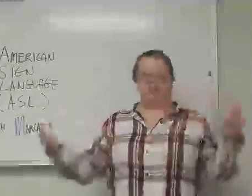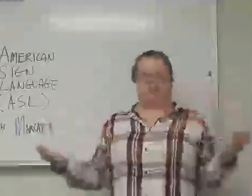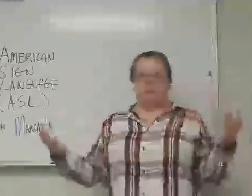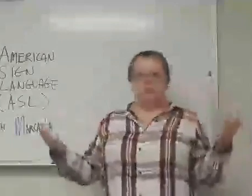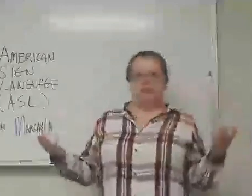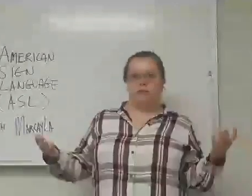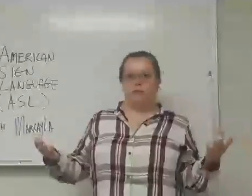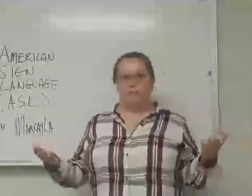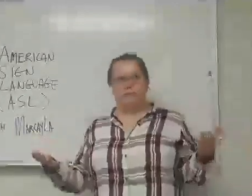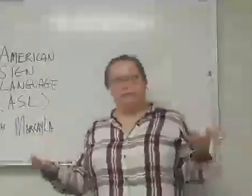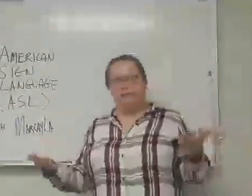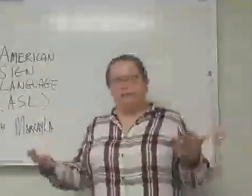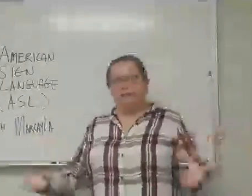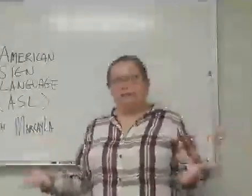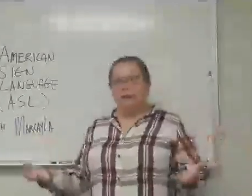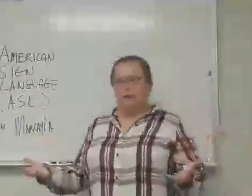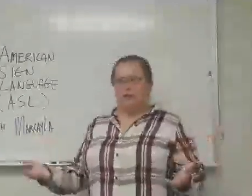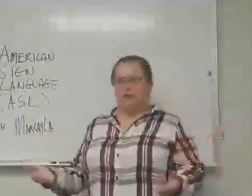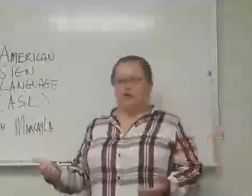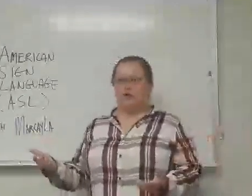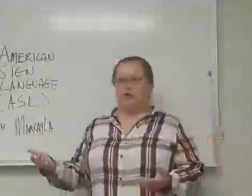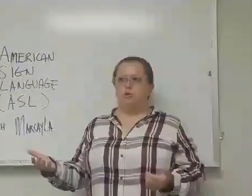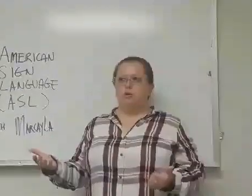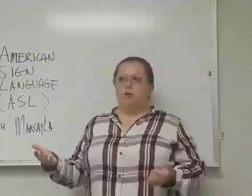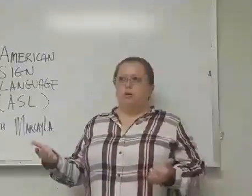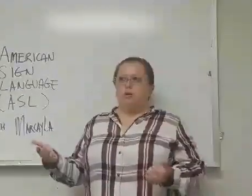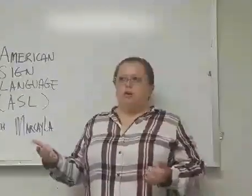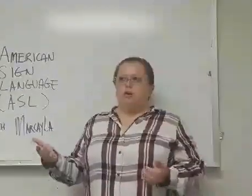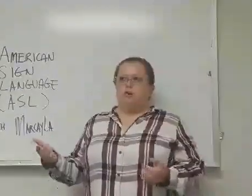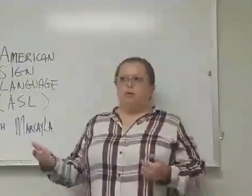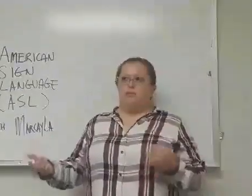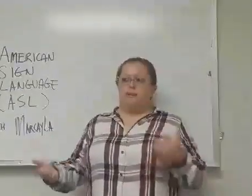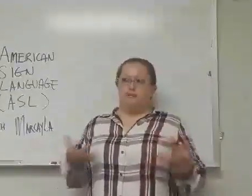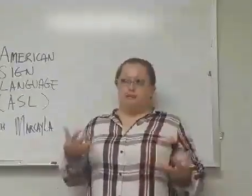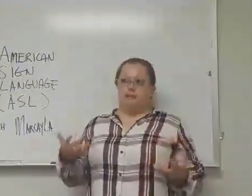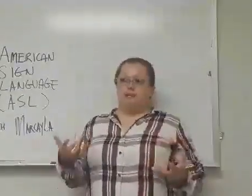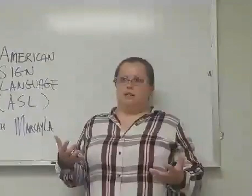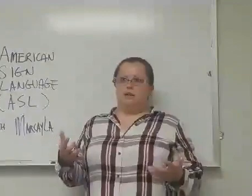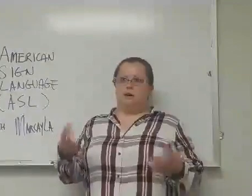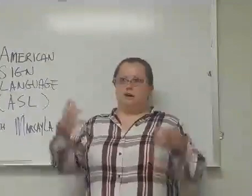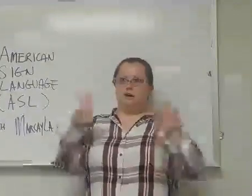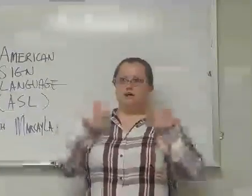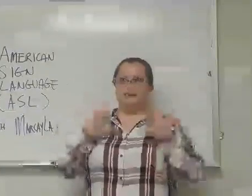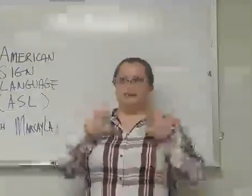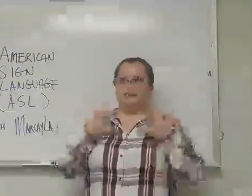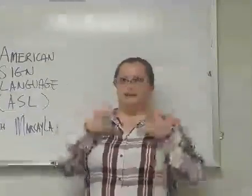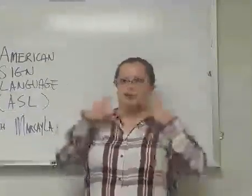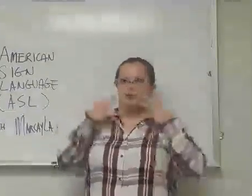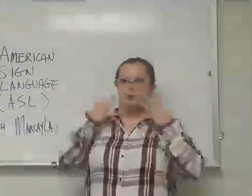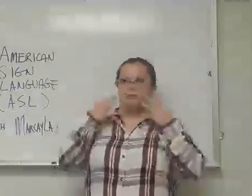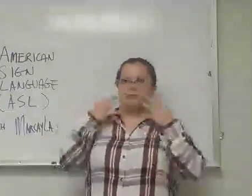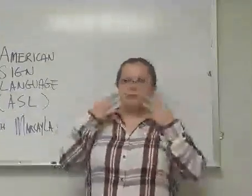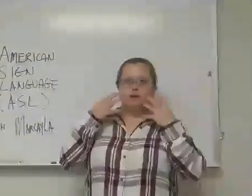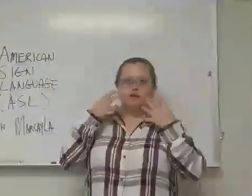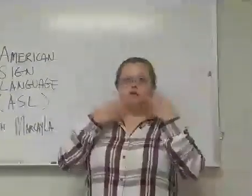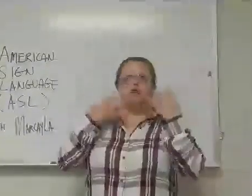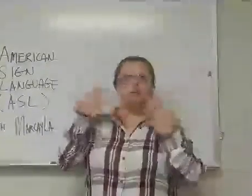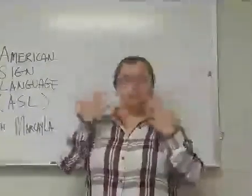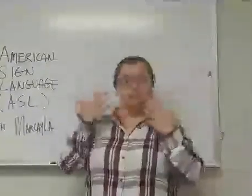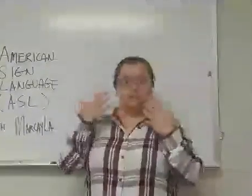gesture language. So basically thinking of your face as your voice.